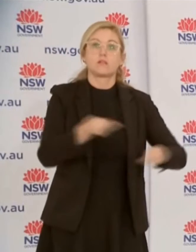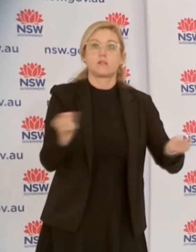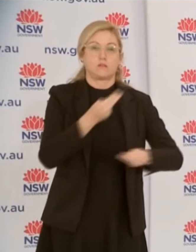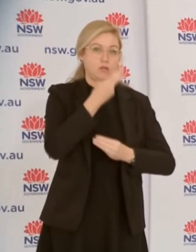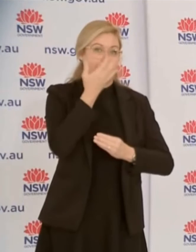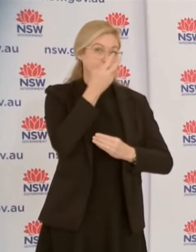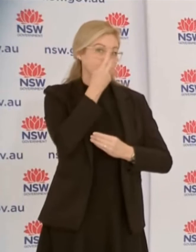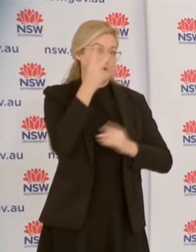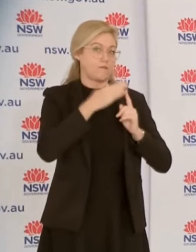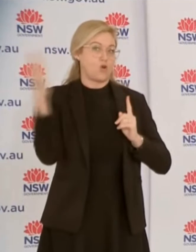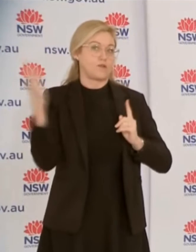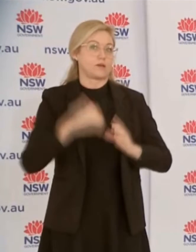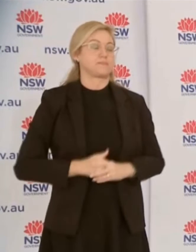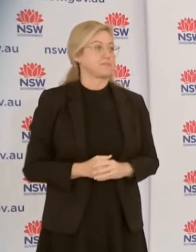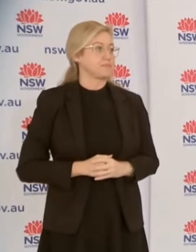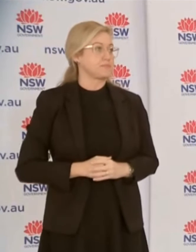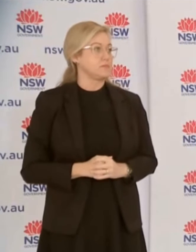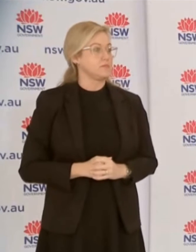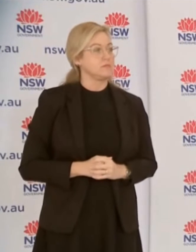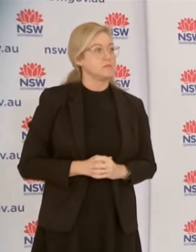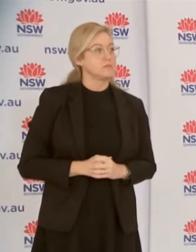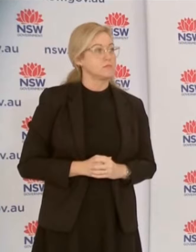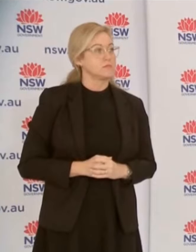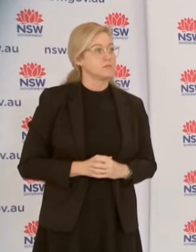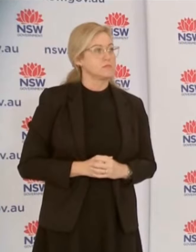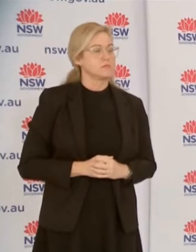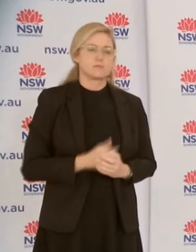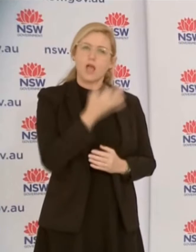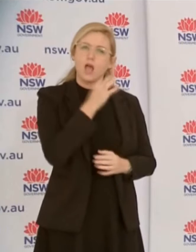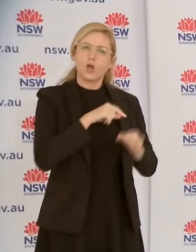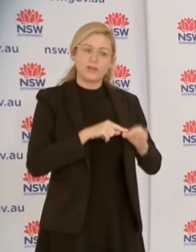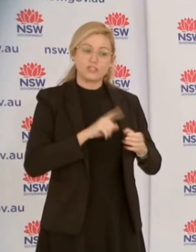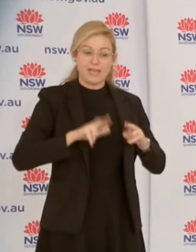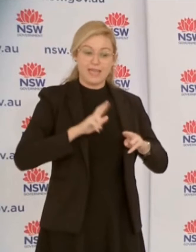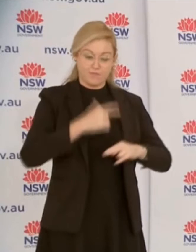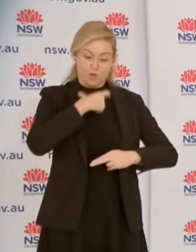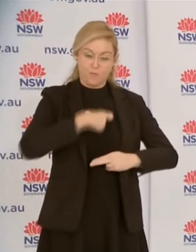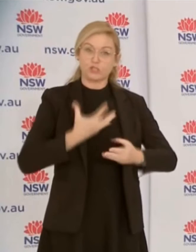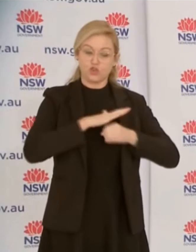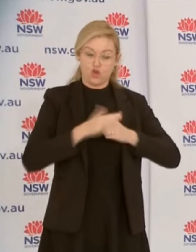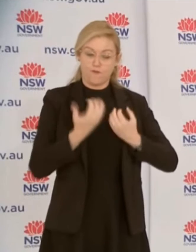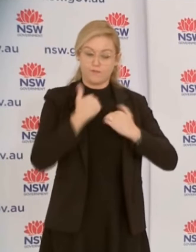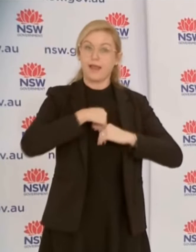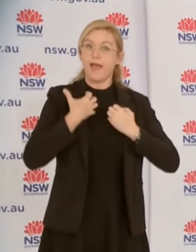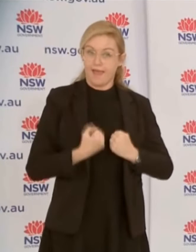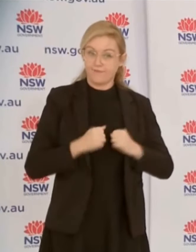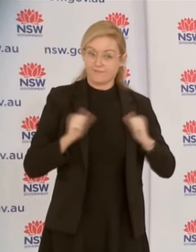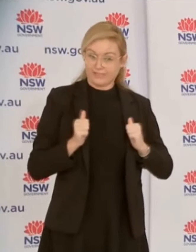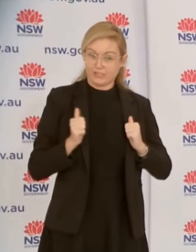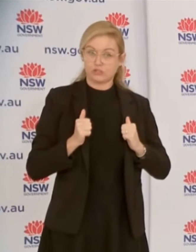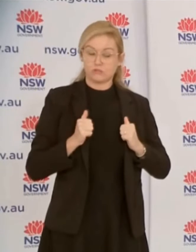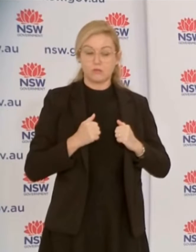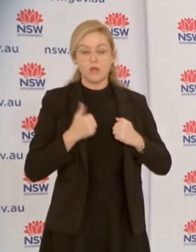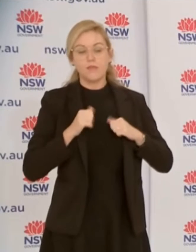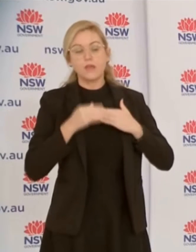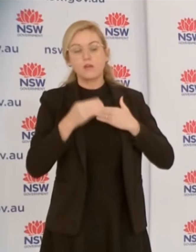how does the process work when somebody has had COVID, say a household, and they've then passed 14 days and they feel